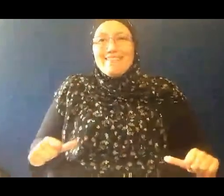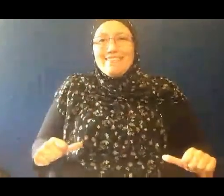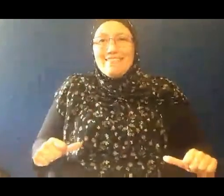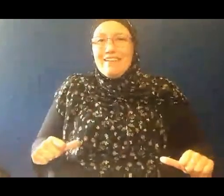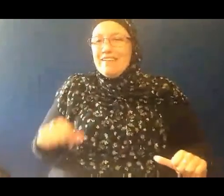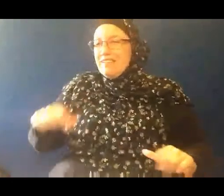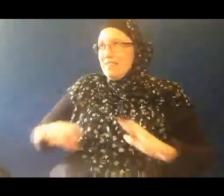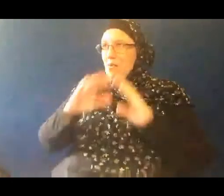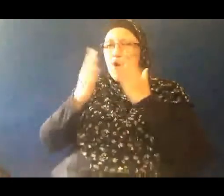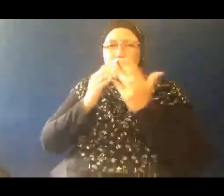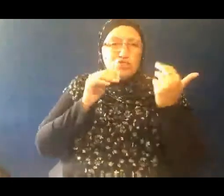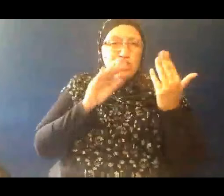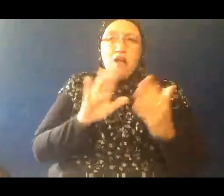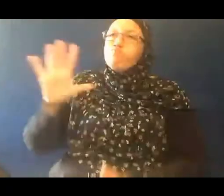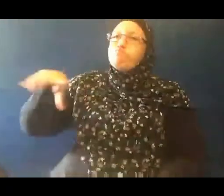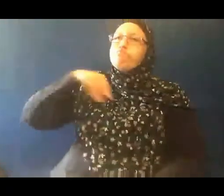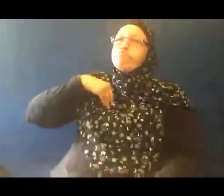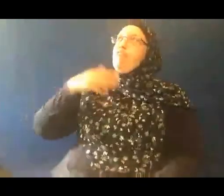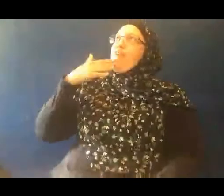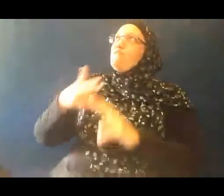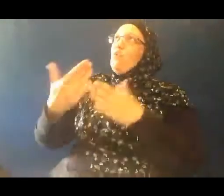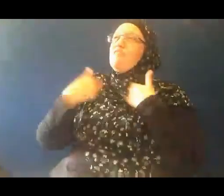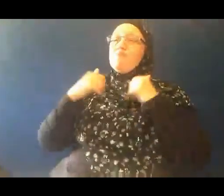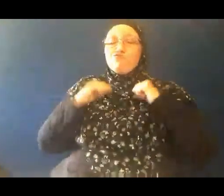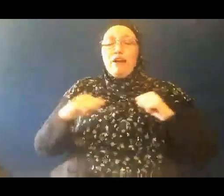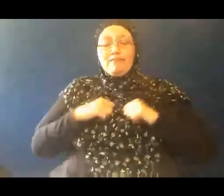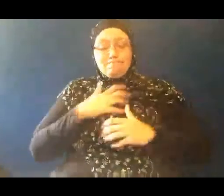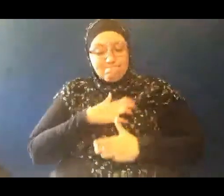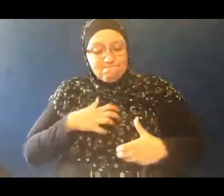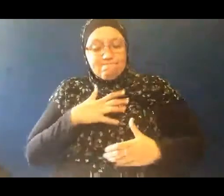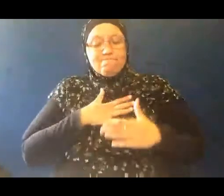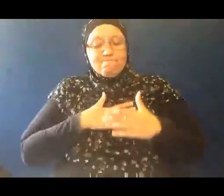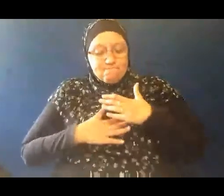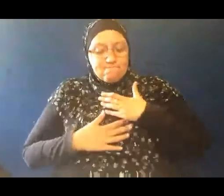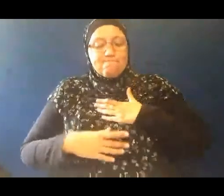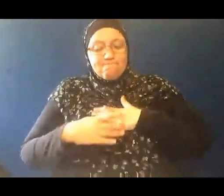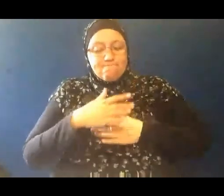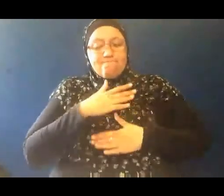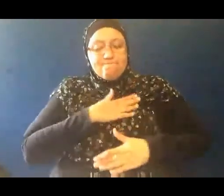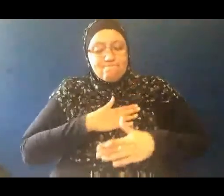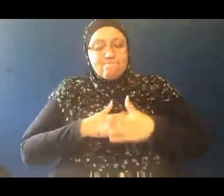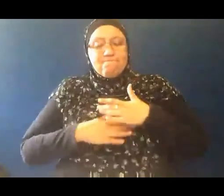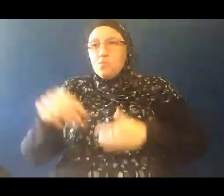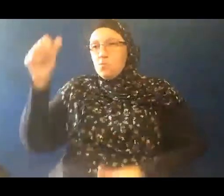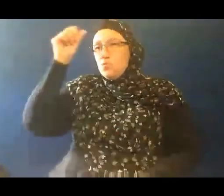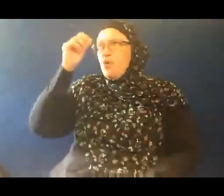than that. Appreciate that, and then if we know that, we are grateful to God that I'm going through this hardship